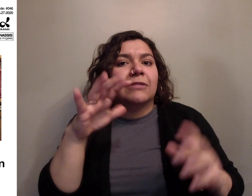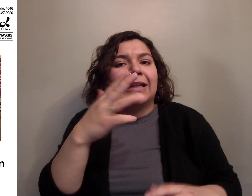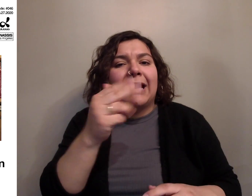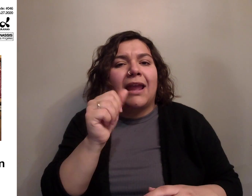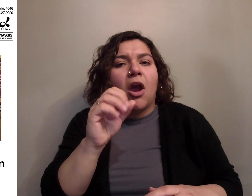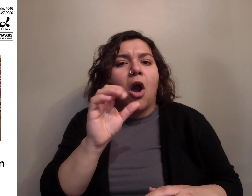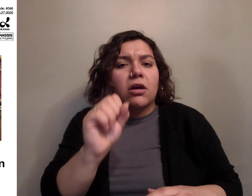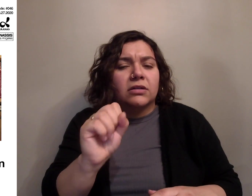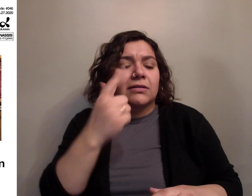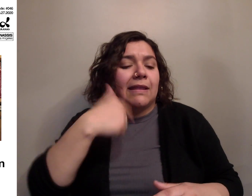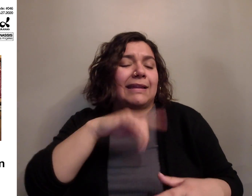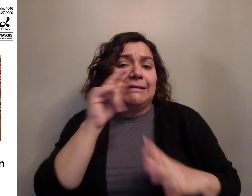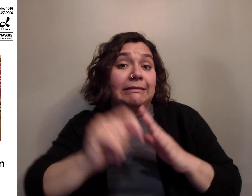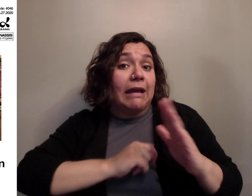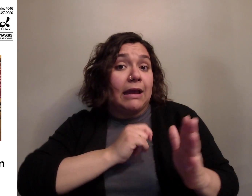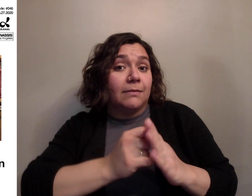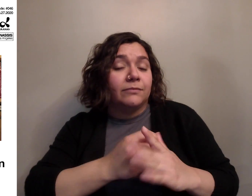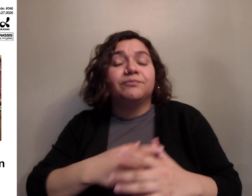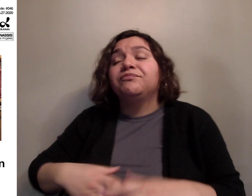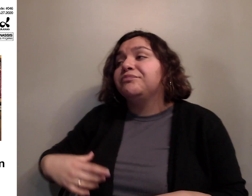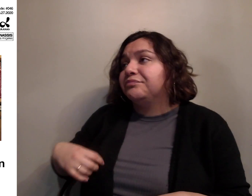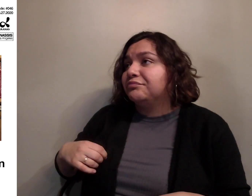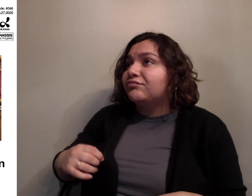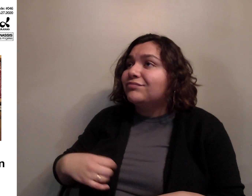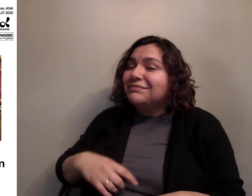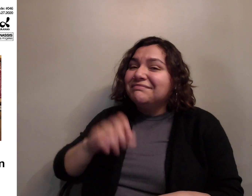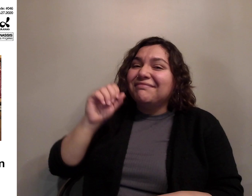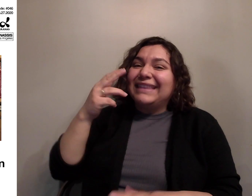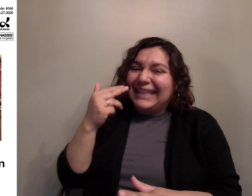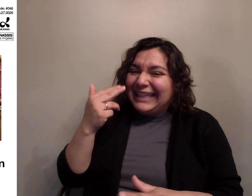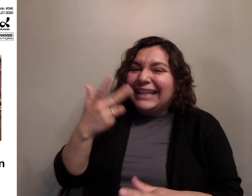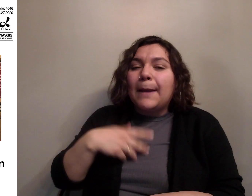and chaos, about Wagner and these times.